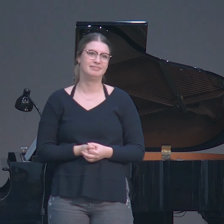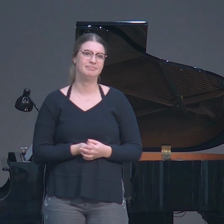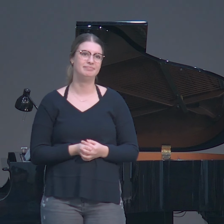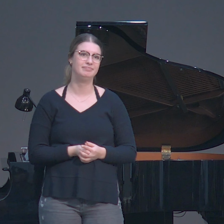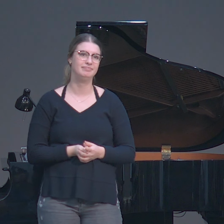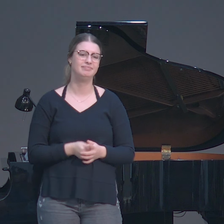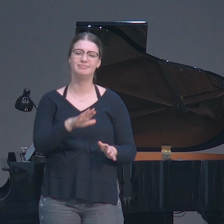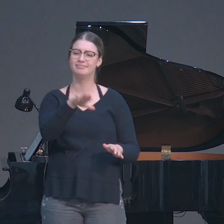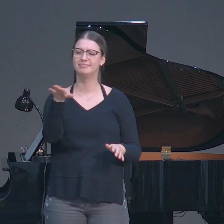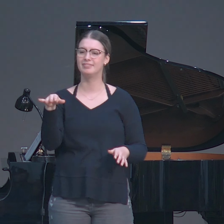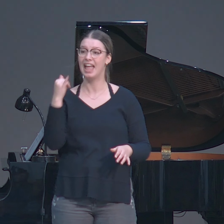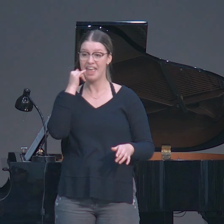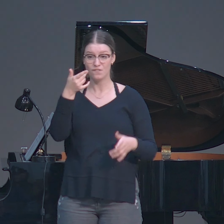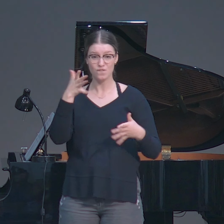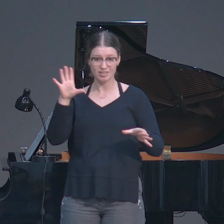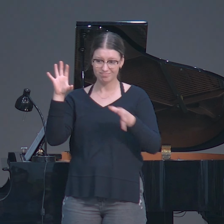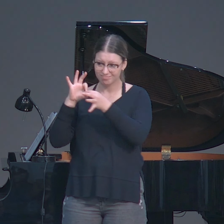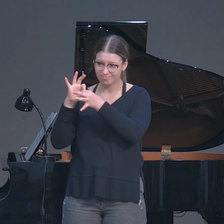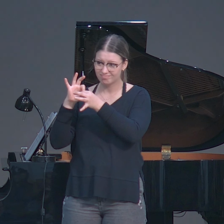And Christian,